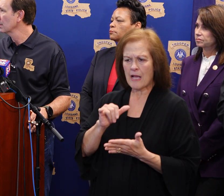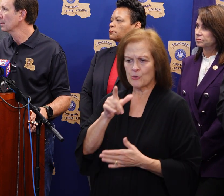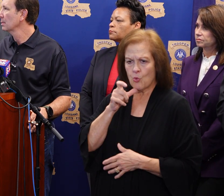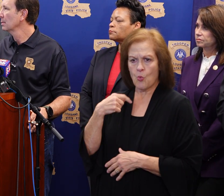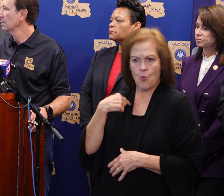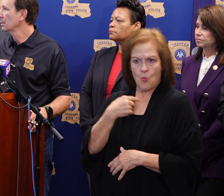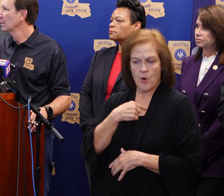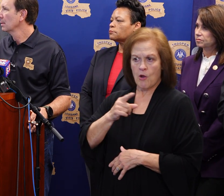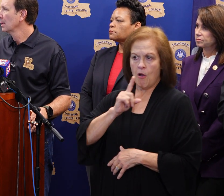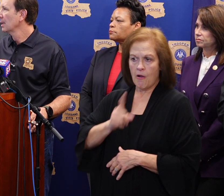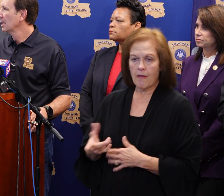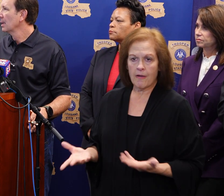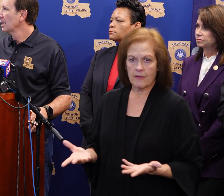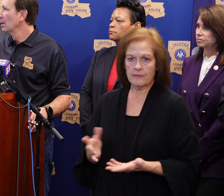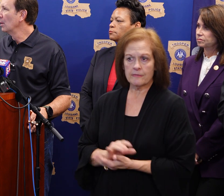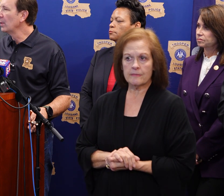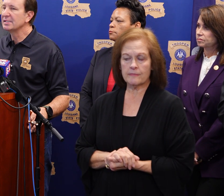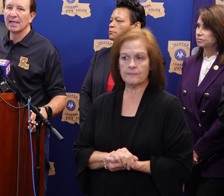are.